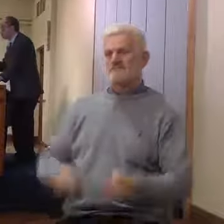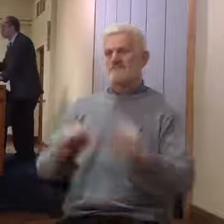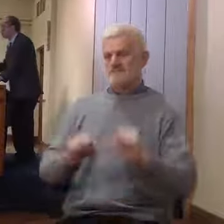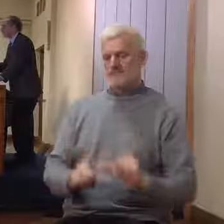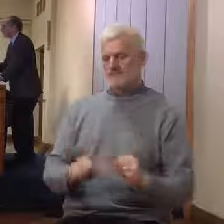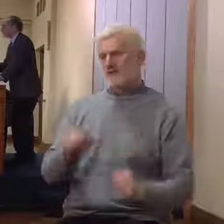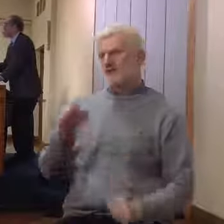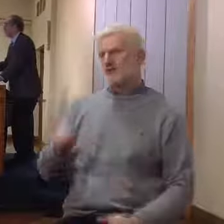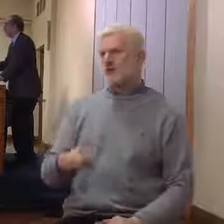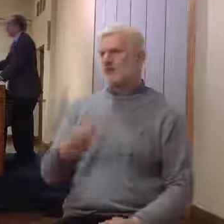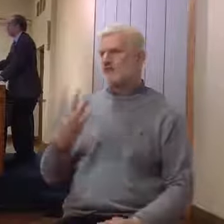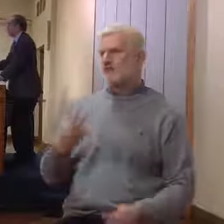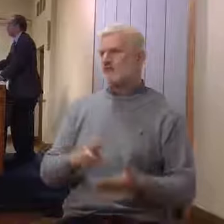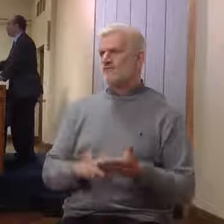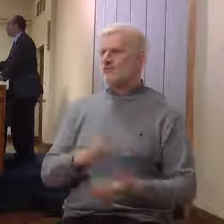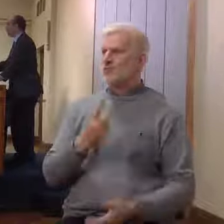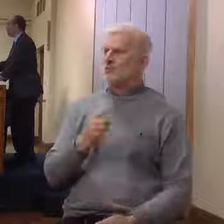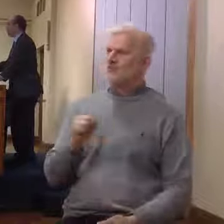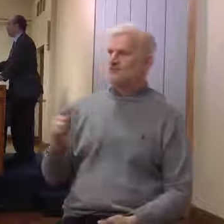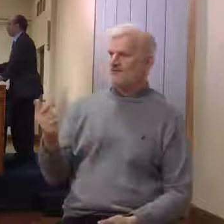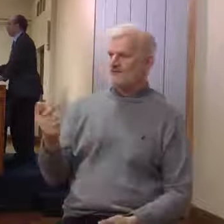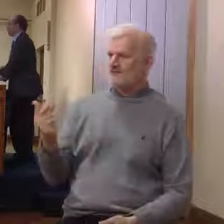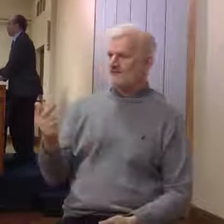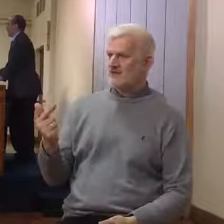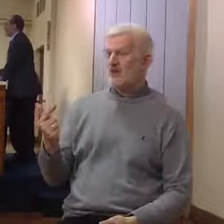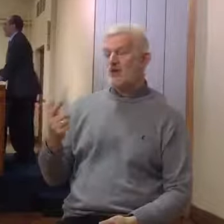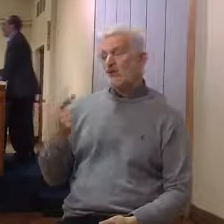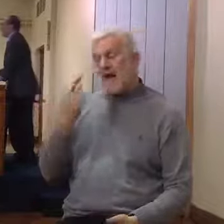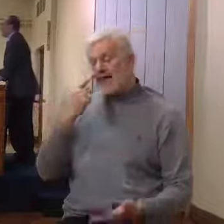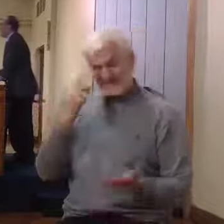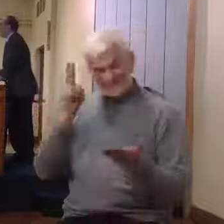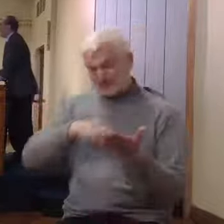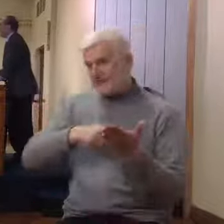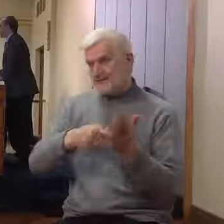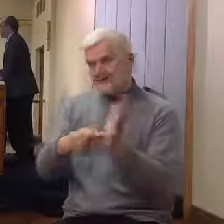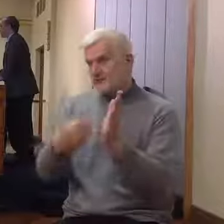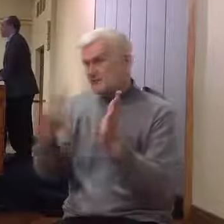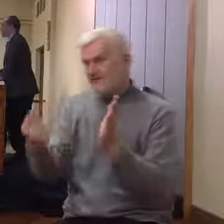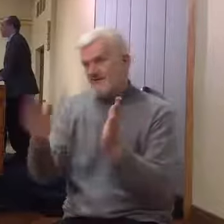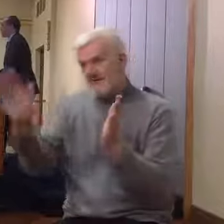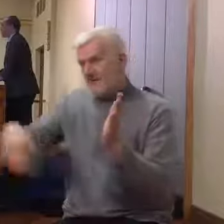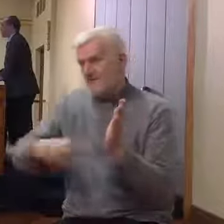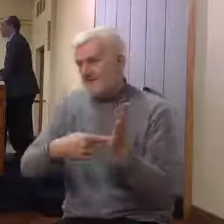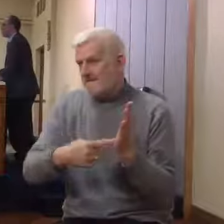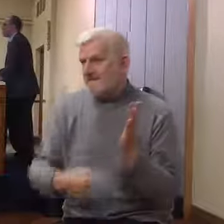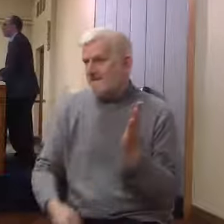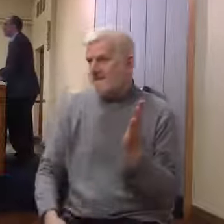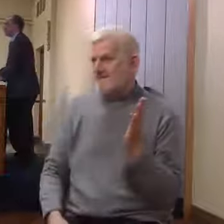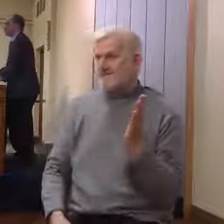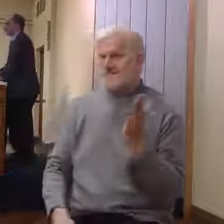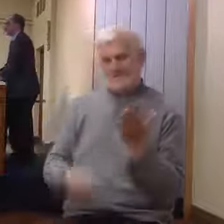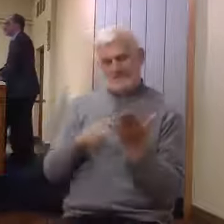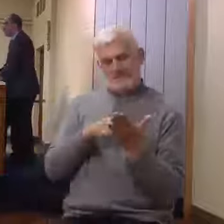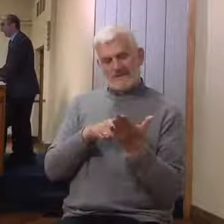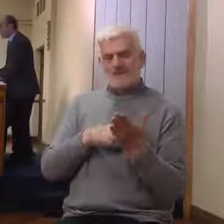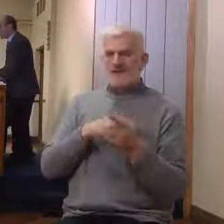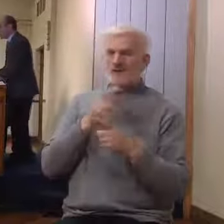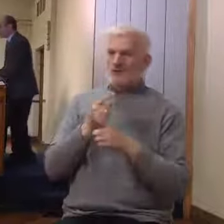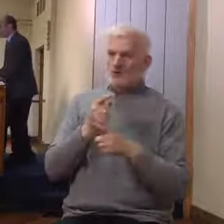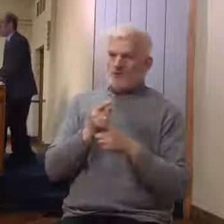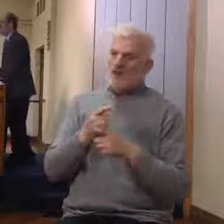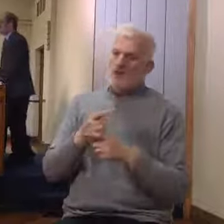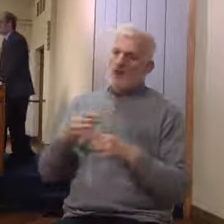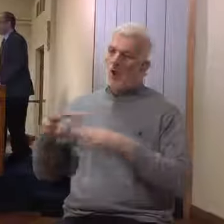verse 1 to 17, it's all before you. Here he speaks about the submission of